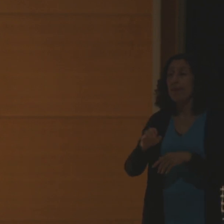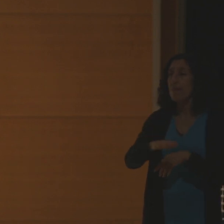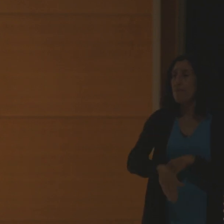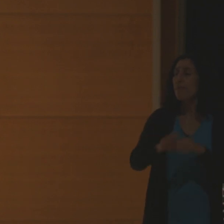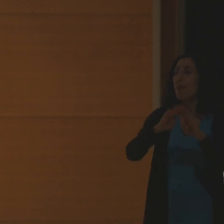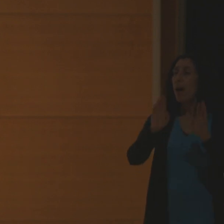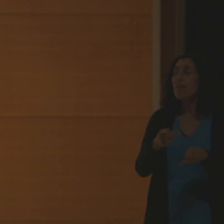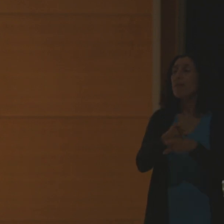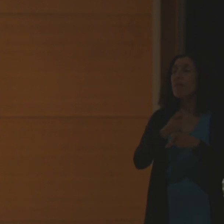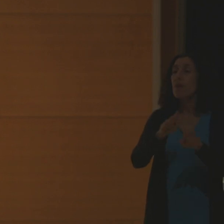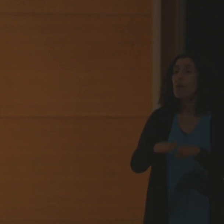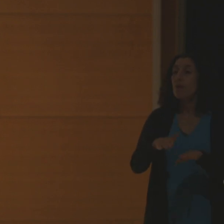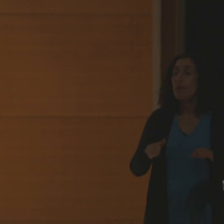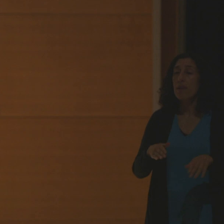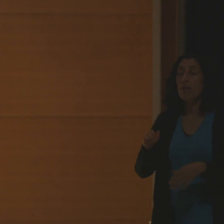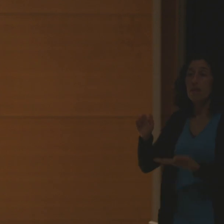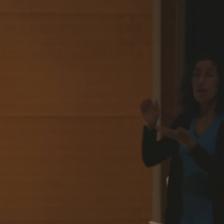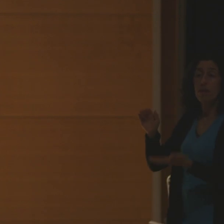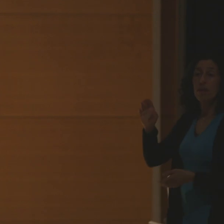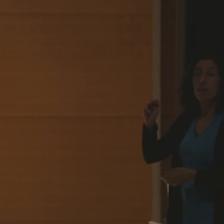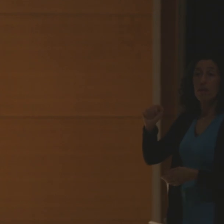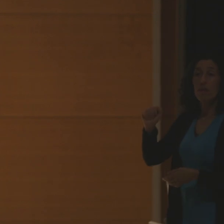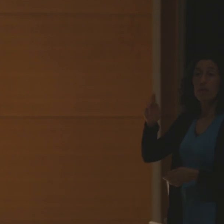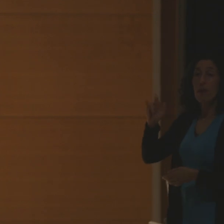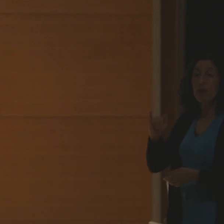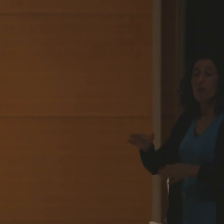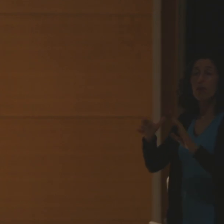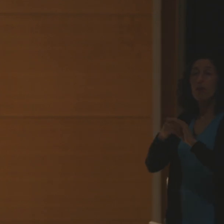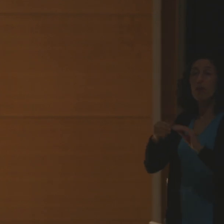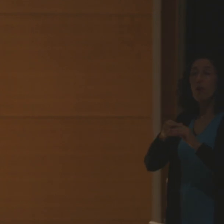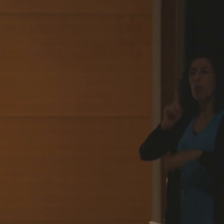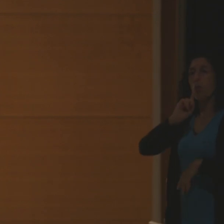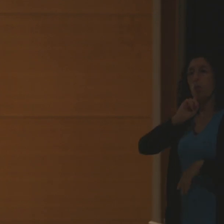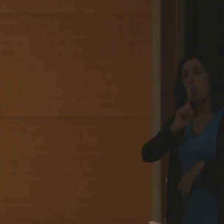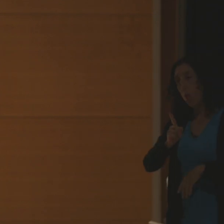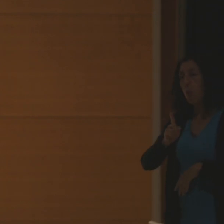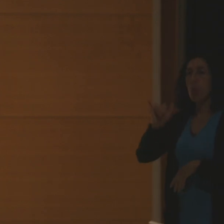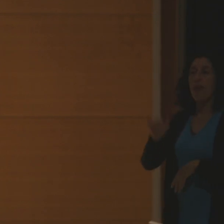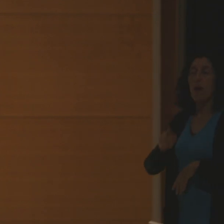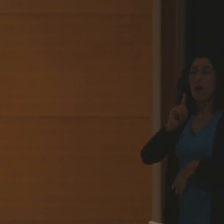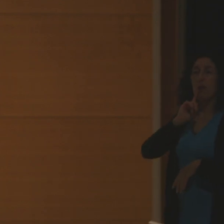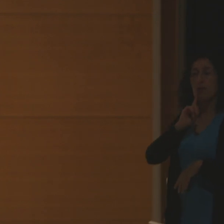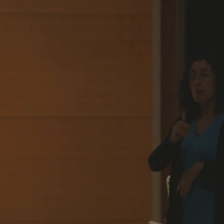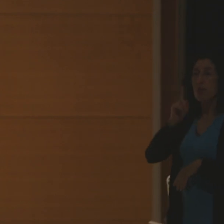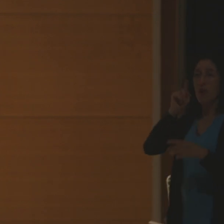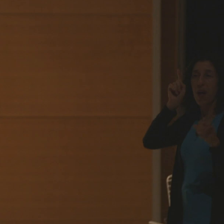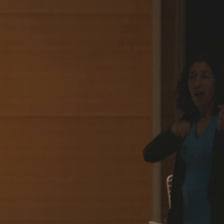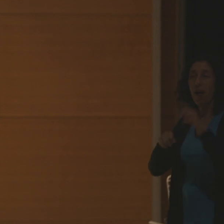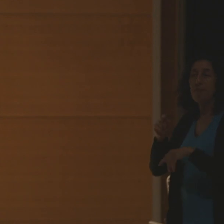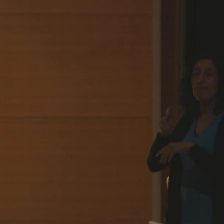children, and Mary, who says something so true about native life and our disorienting tribal